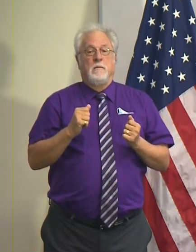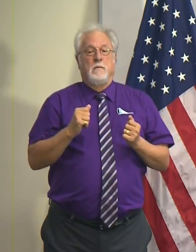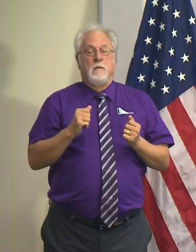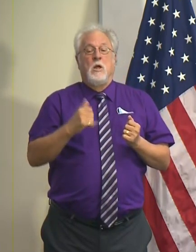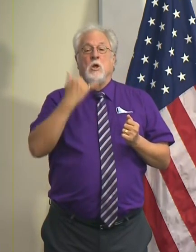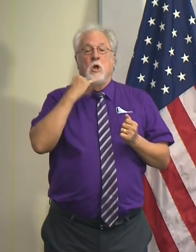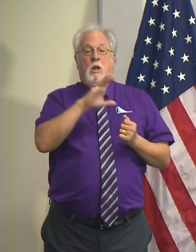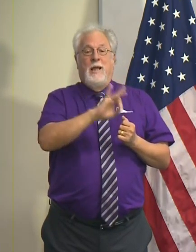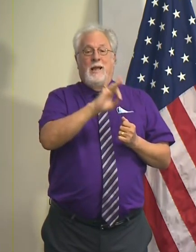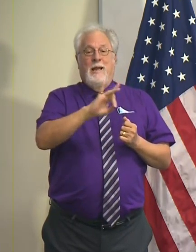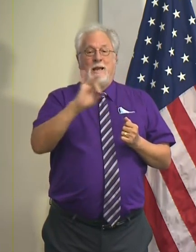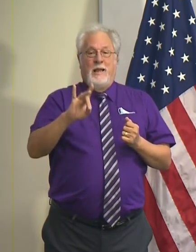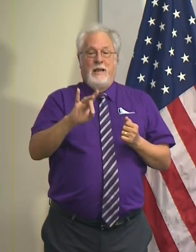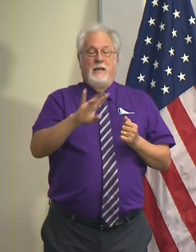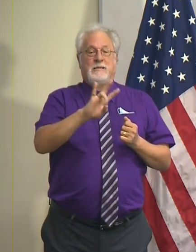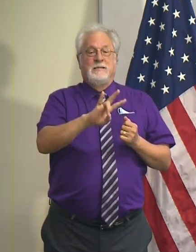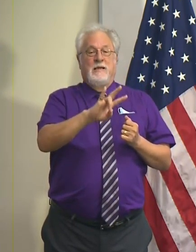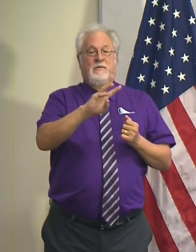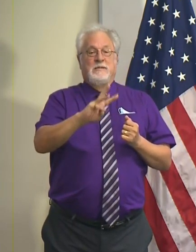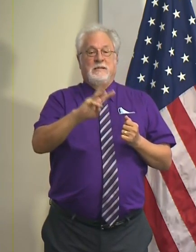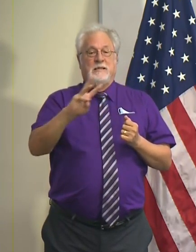by calling